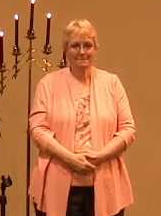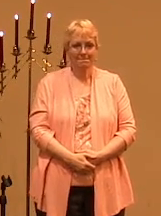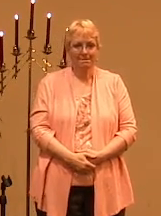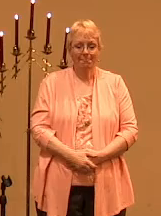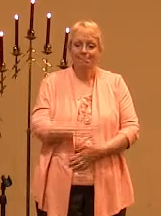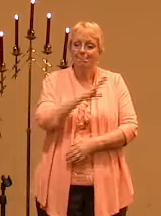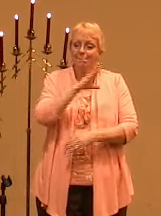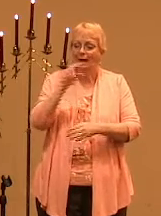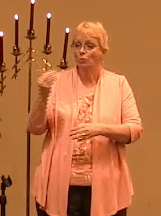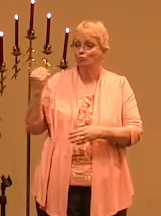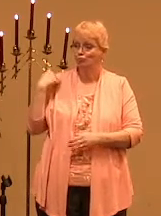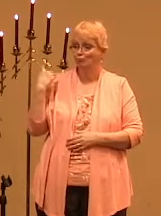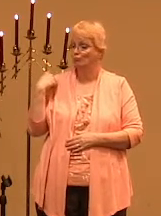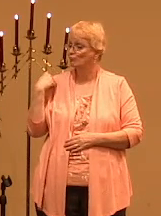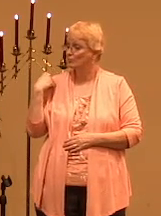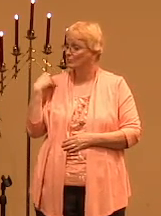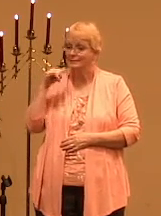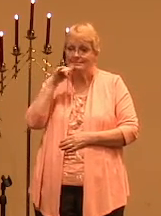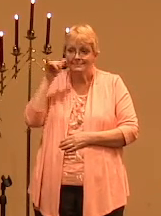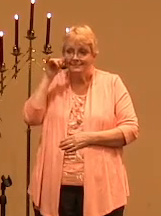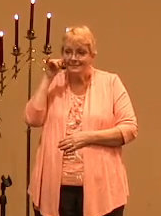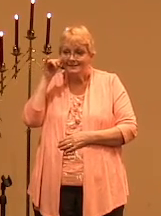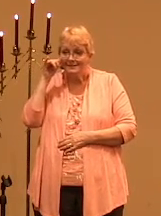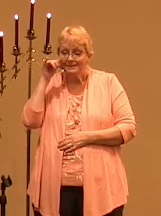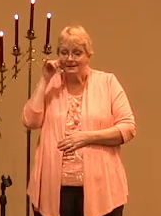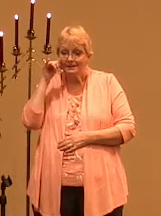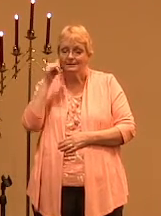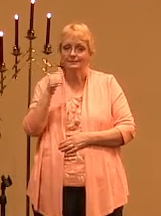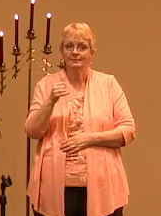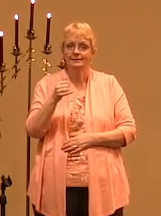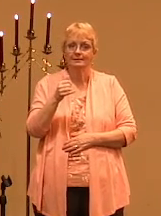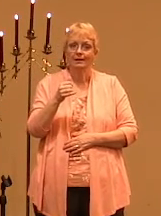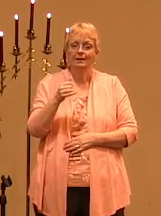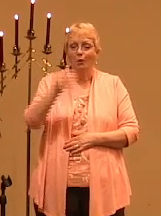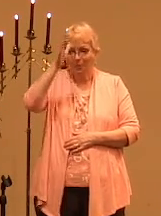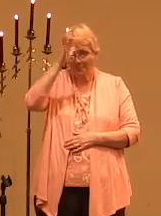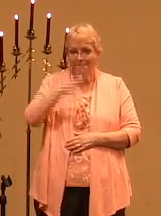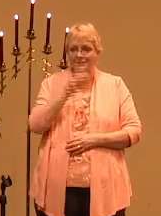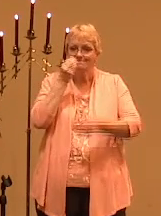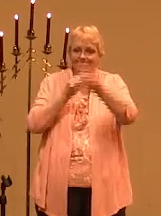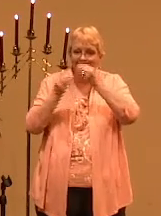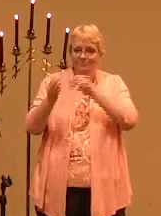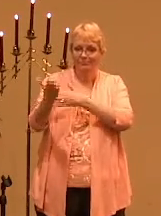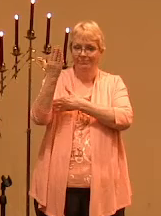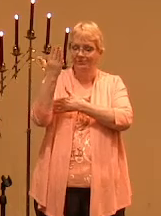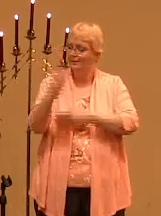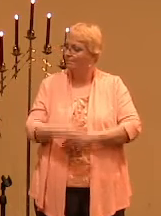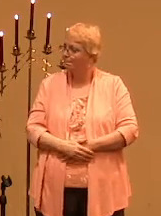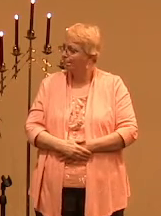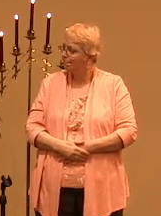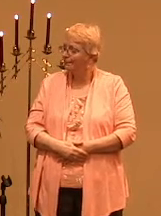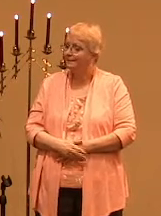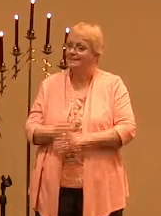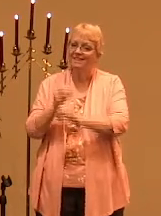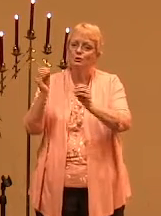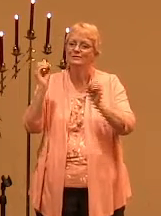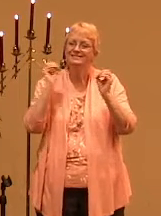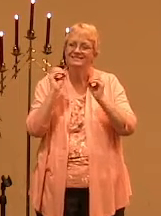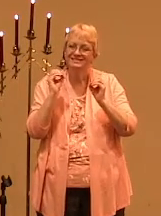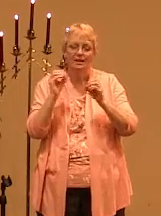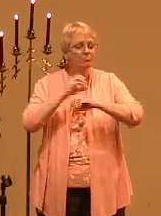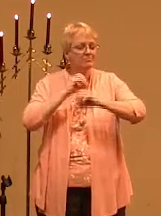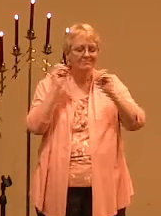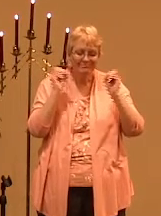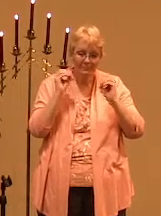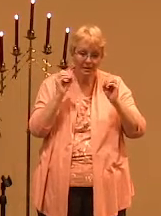And I was reminded yesterday at the men's breakfast that there's